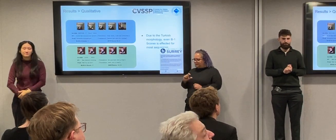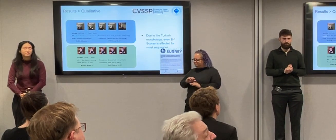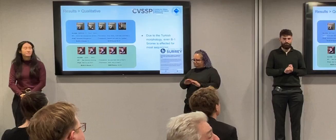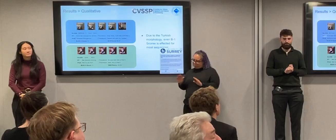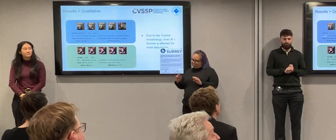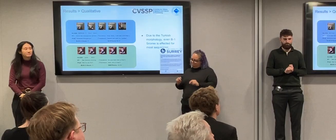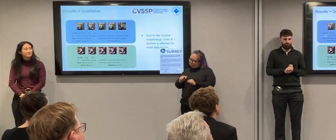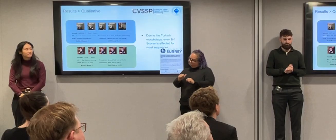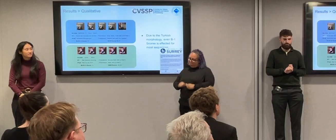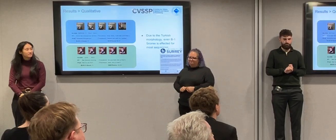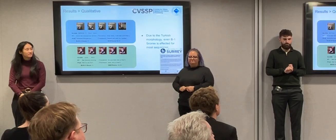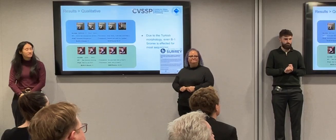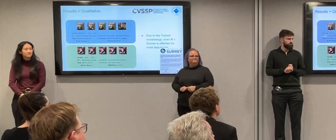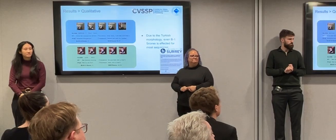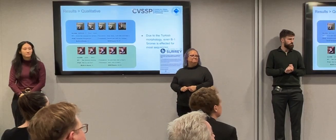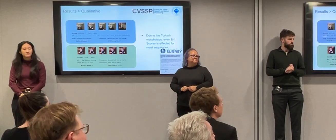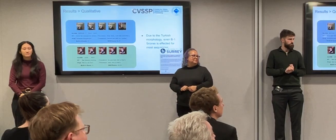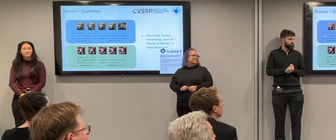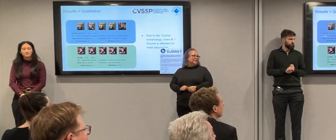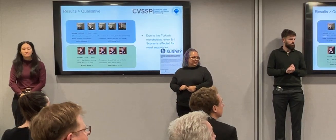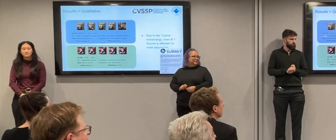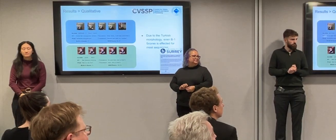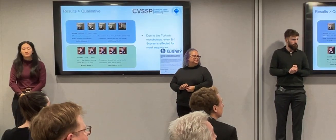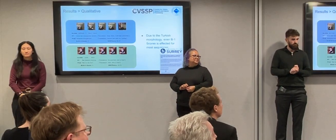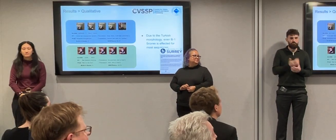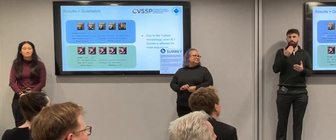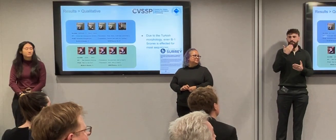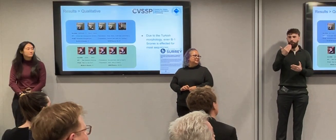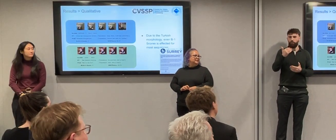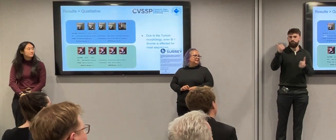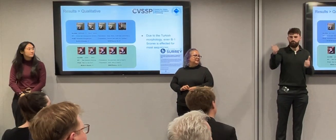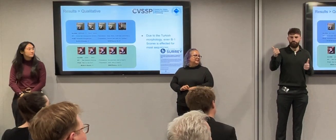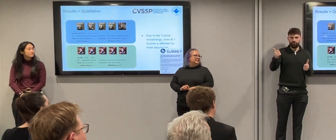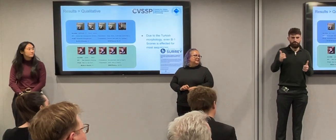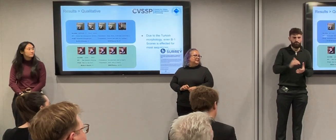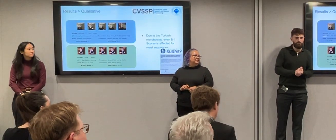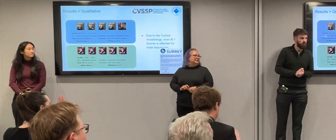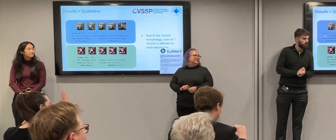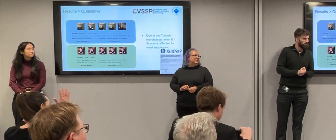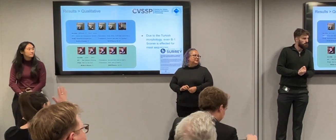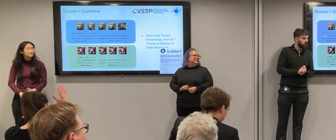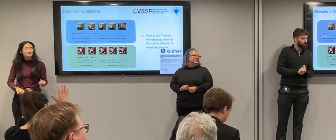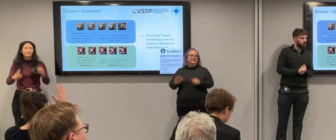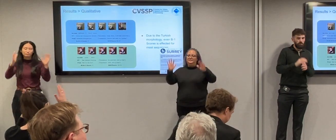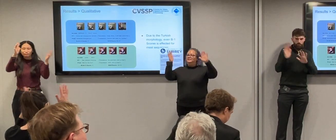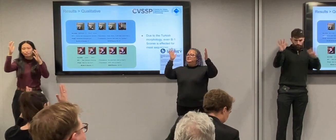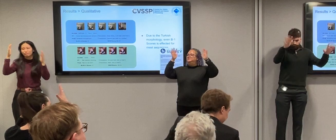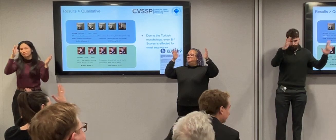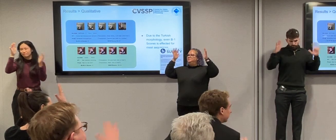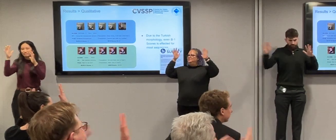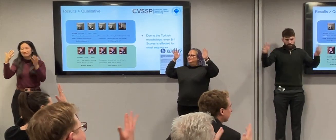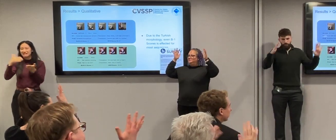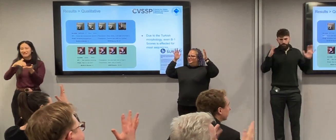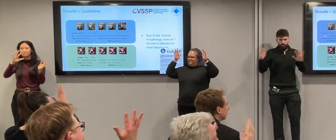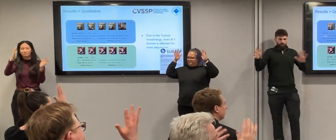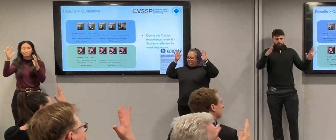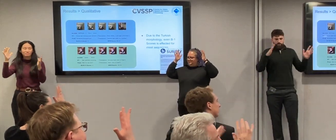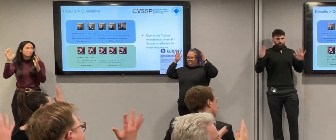I guess that's, yeah, thank you. Let's give him a big applause once again, please.